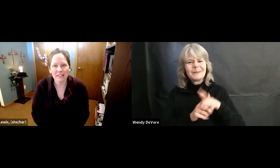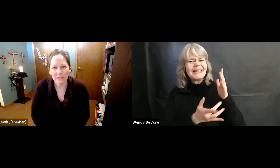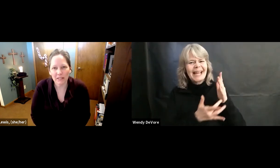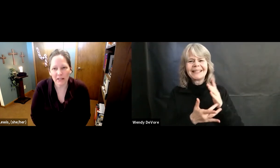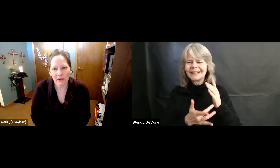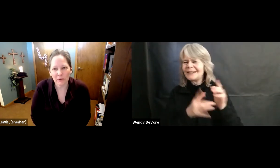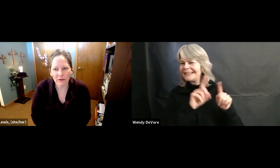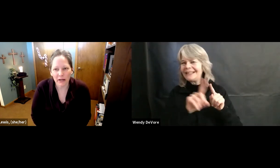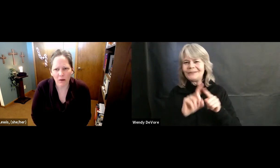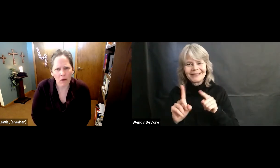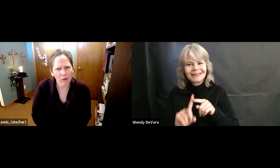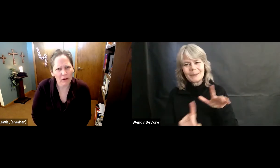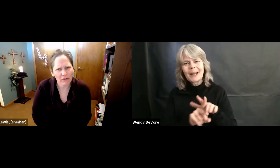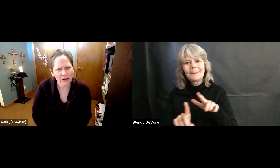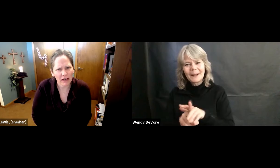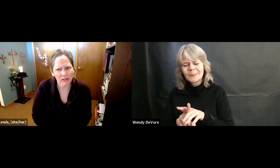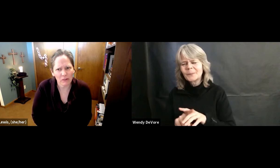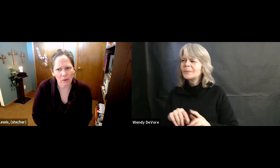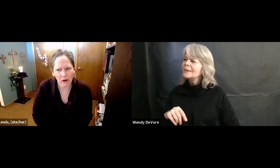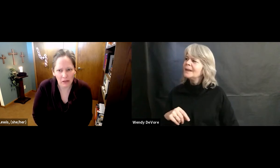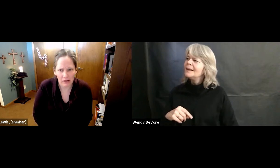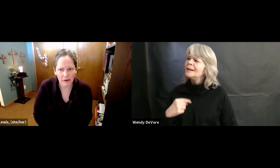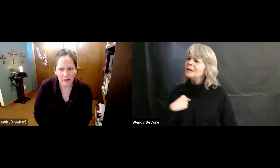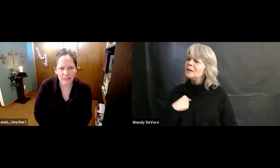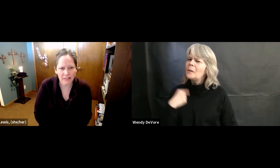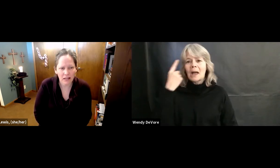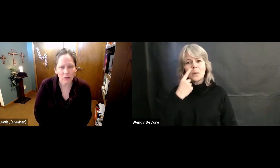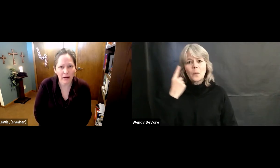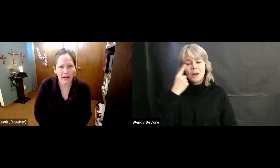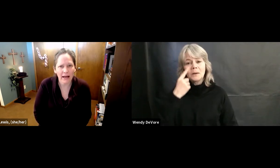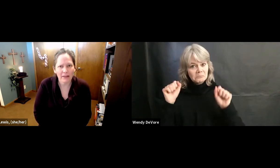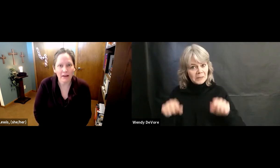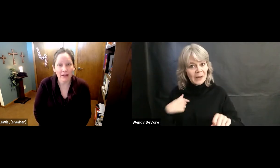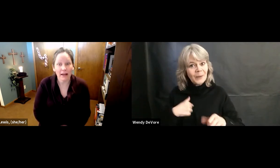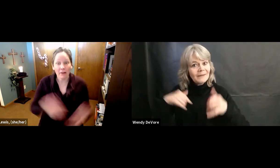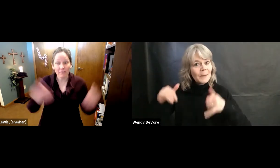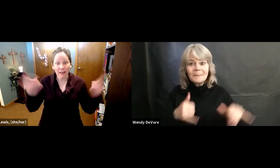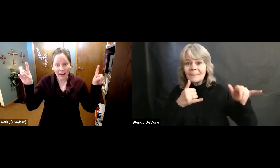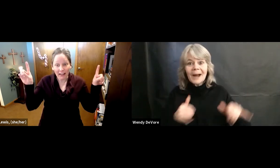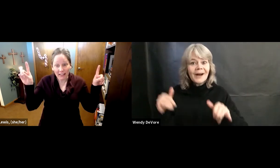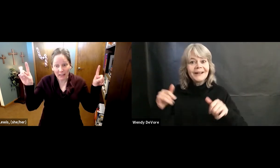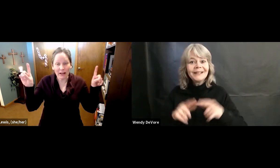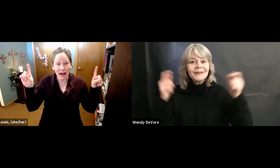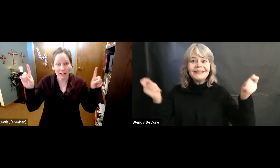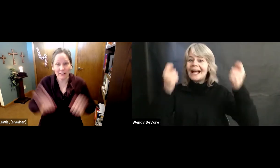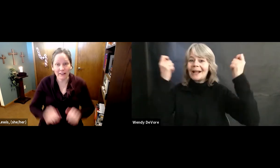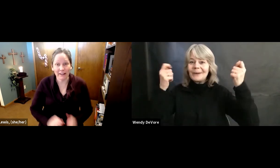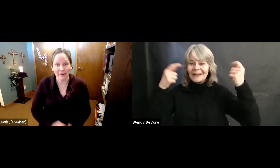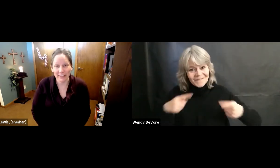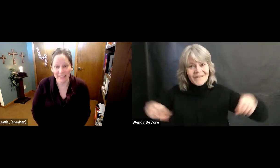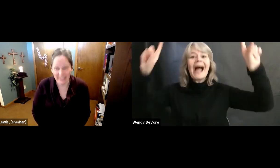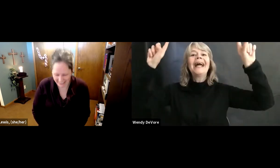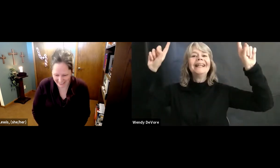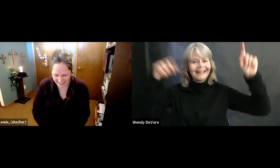And as I'm sitting here, I'm wondering, I wonder if we could have a little party to celebrate that finally we got it figured